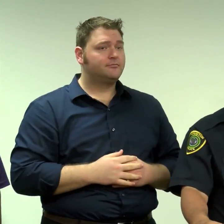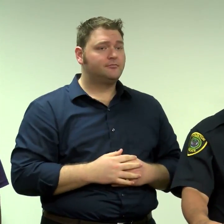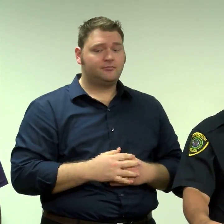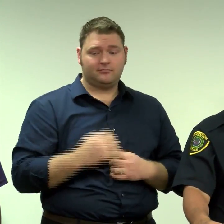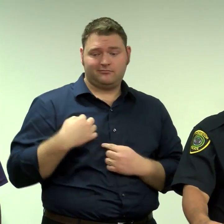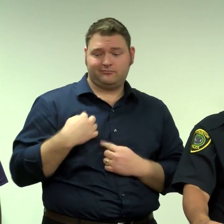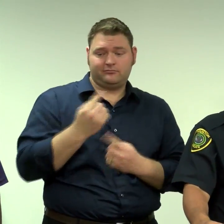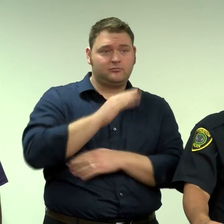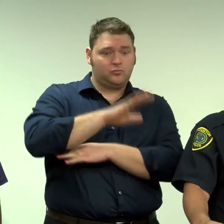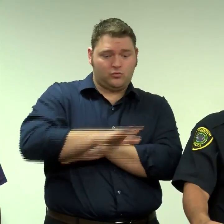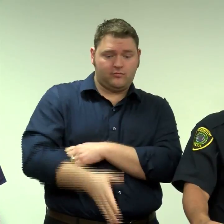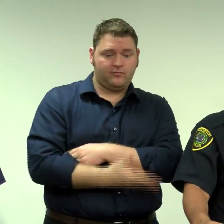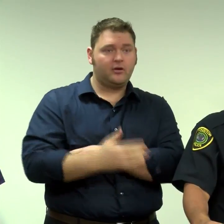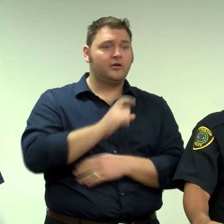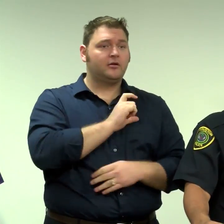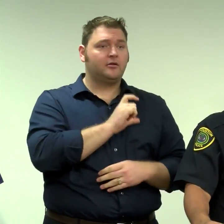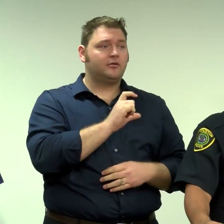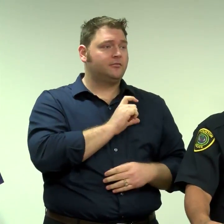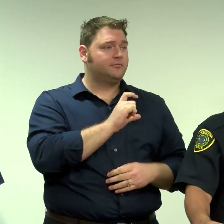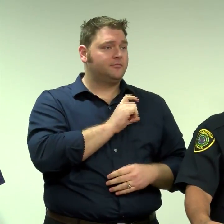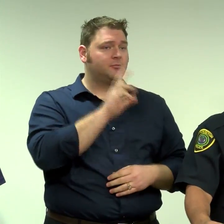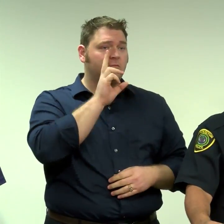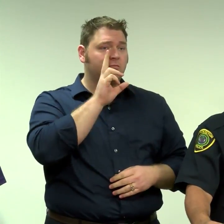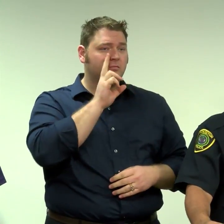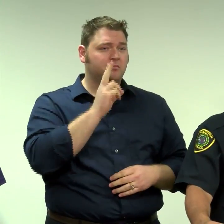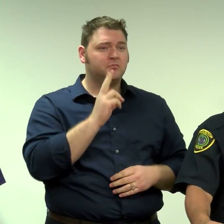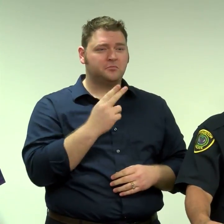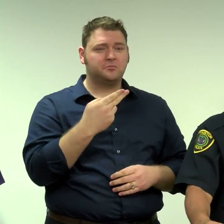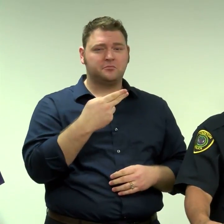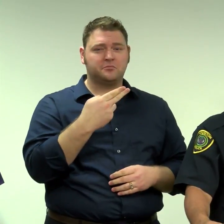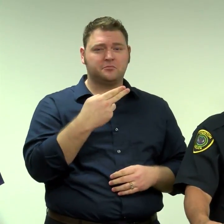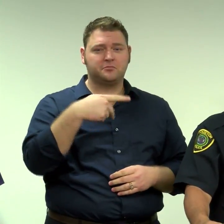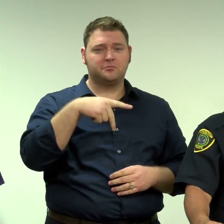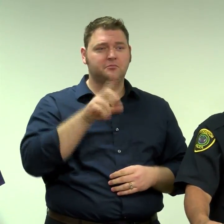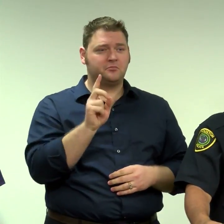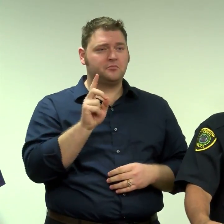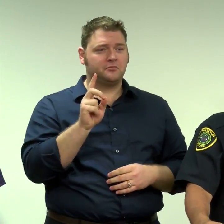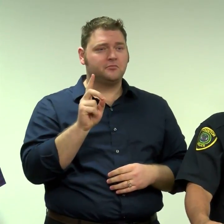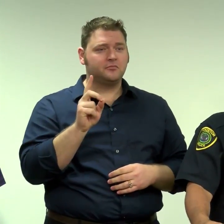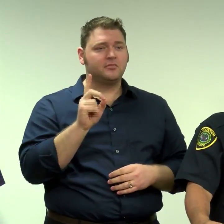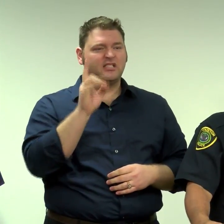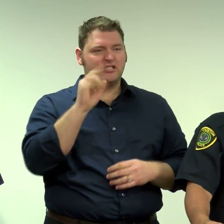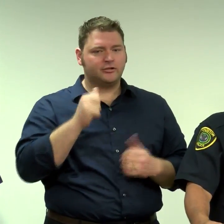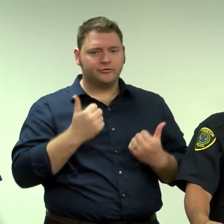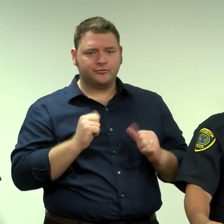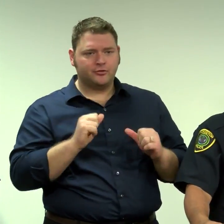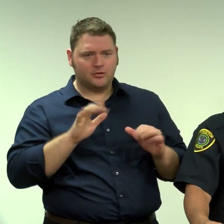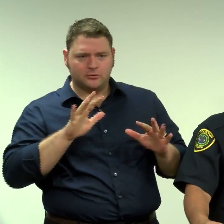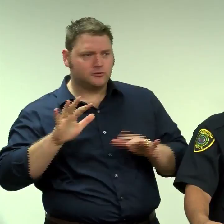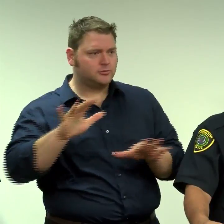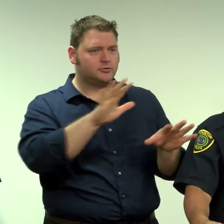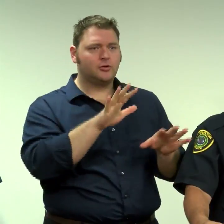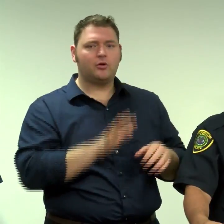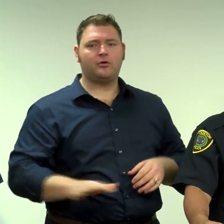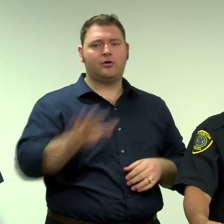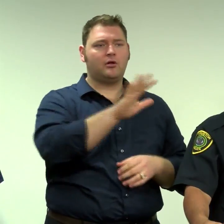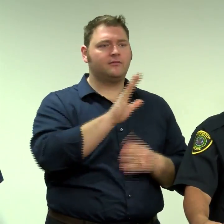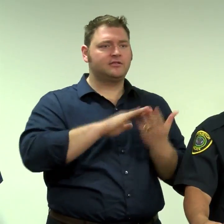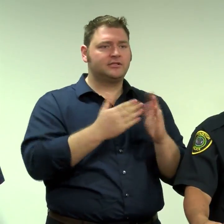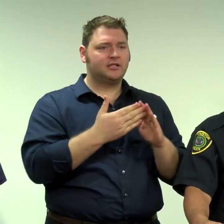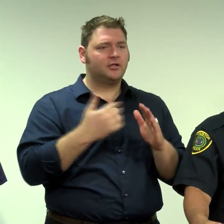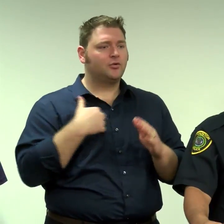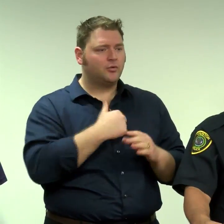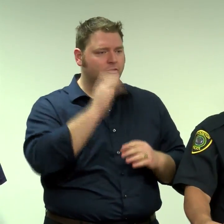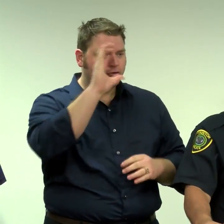Overnight, the Houston Police Department continued to operate throughout the city, conducting search and rescue.